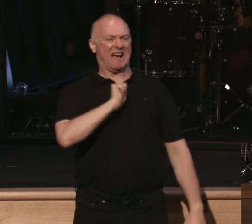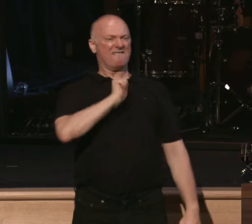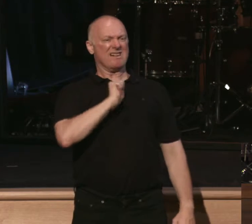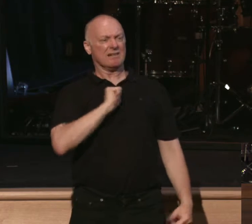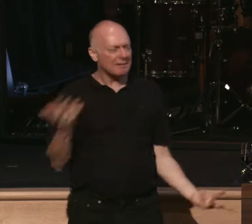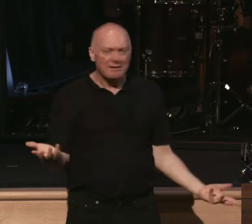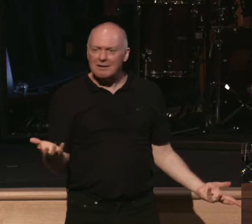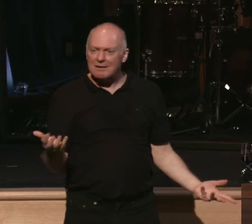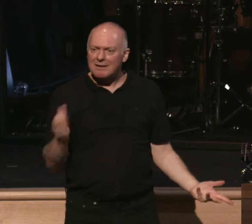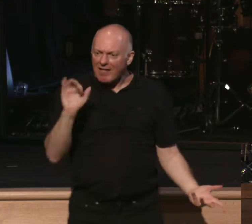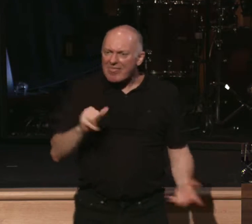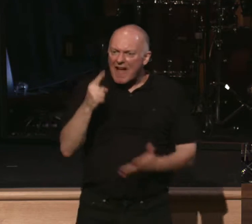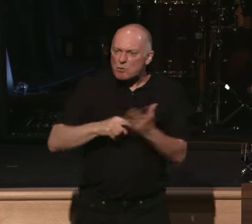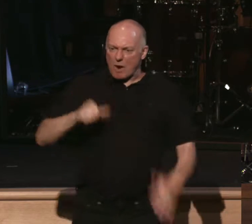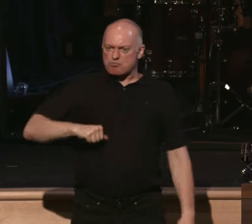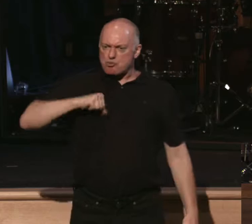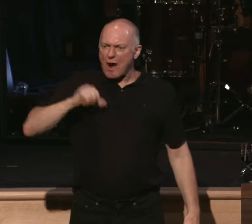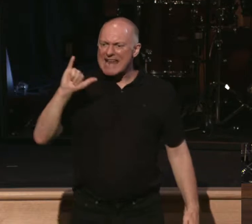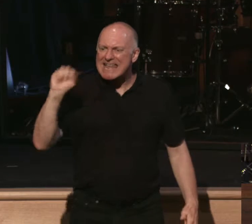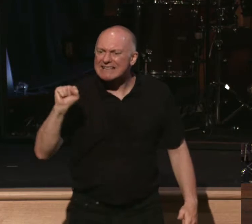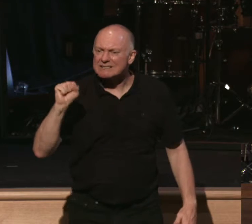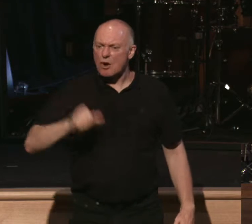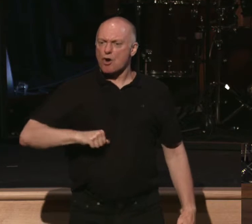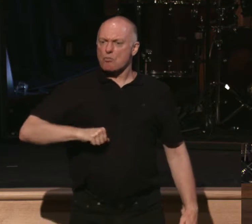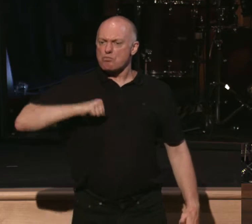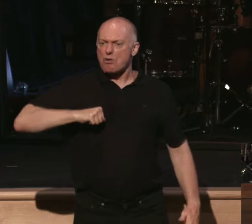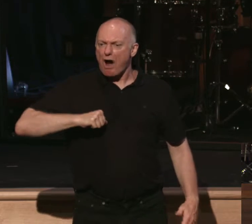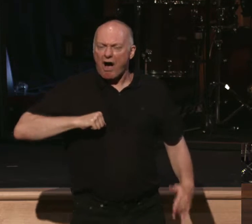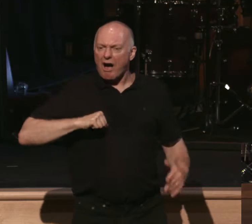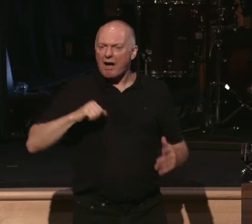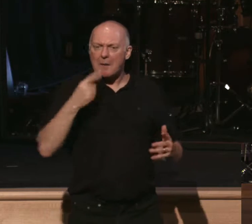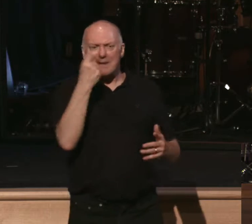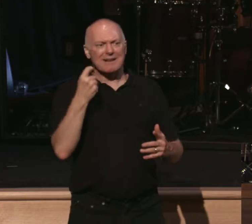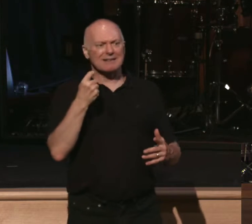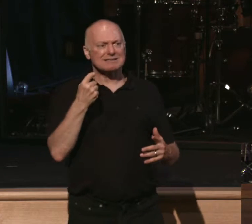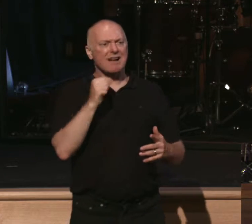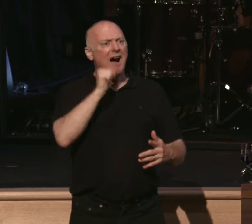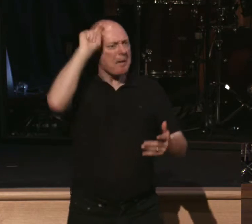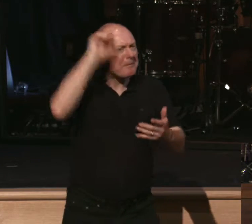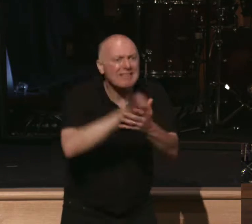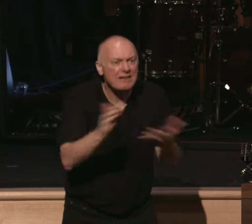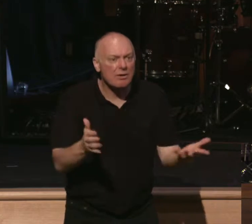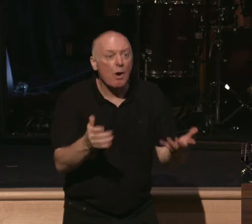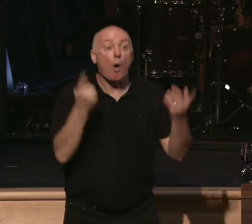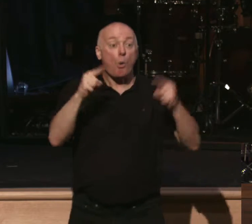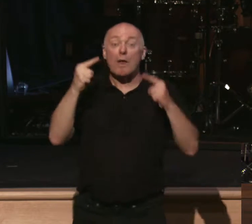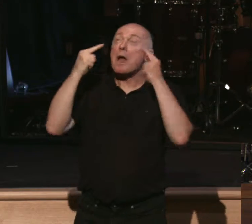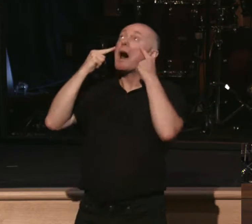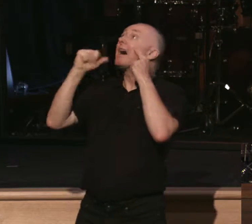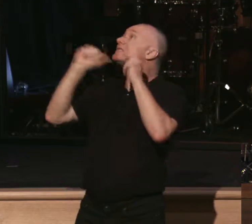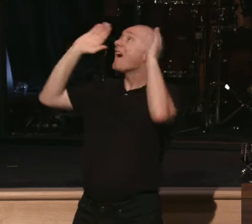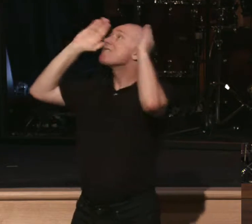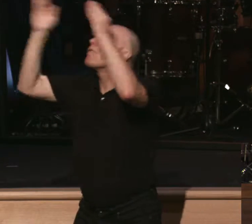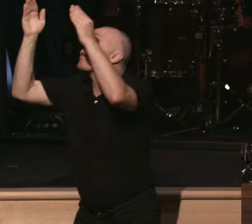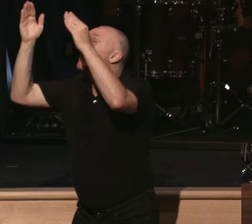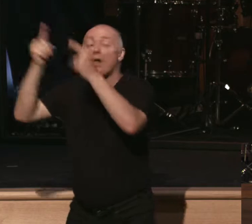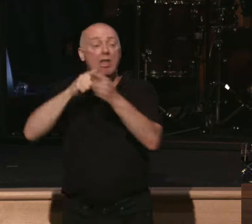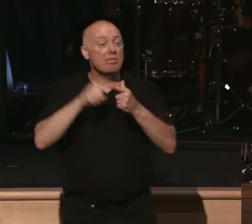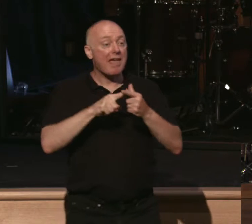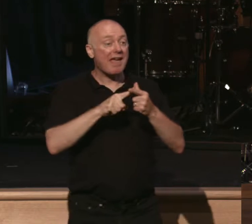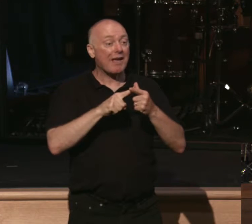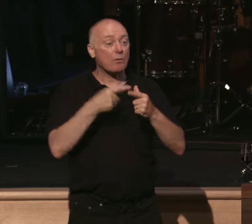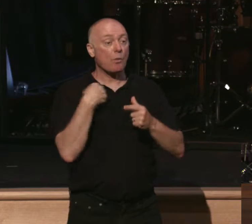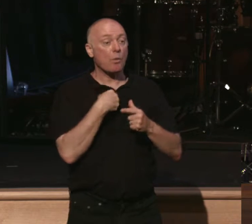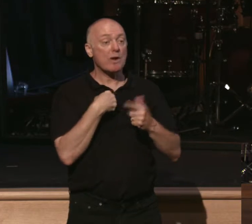Self. And that's what pride is. Pride flows out of unbelief. Because when our eyes are not on the Lord, our eyes will be